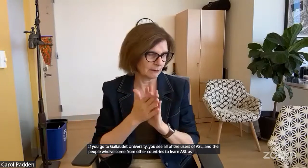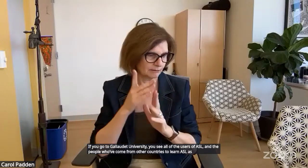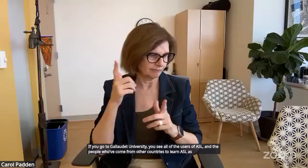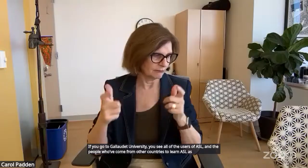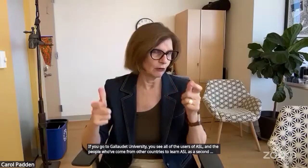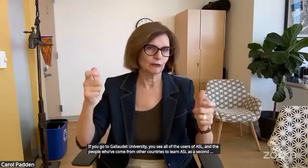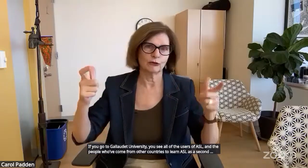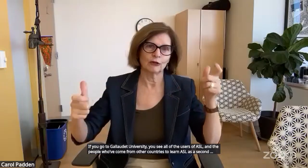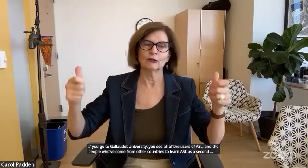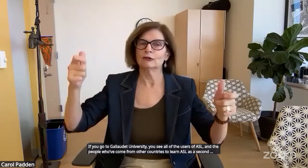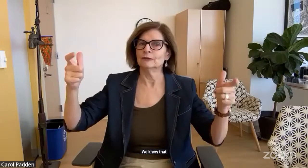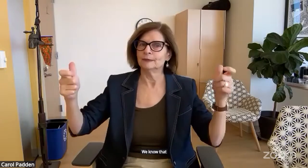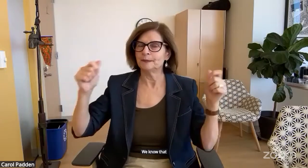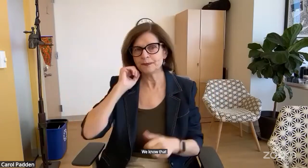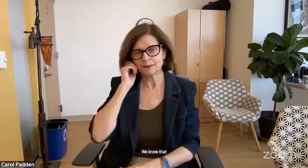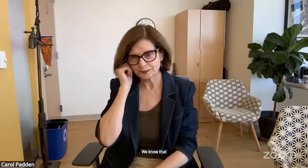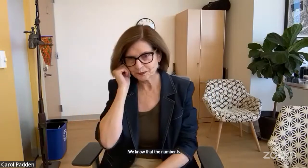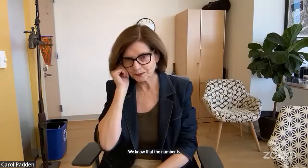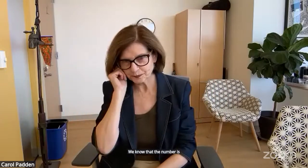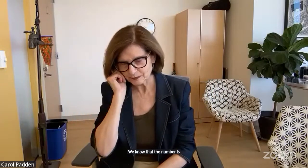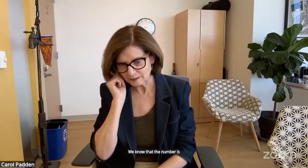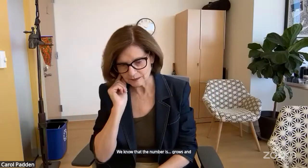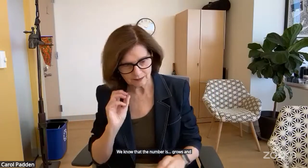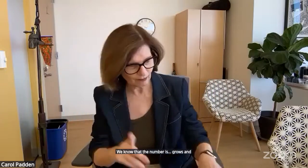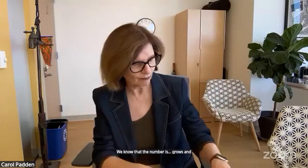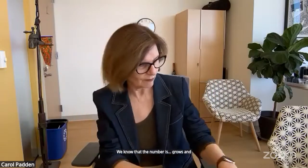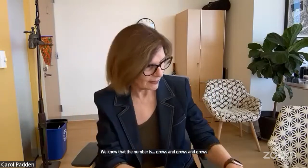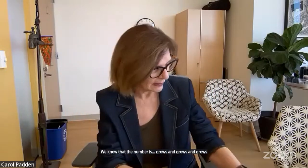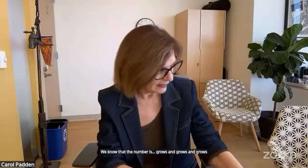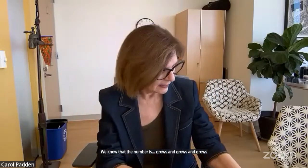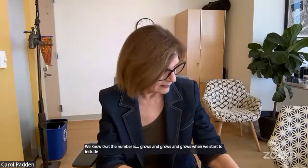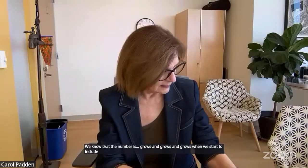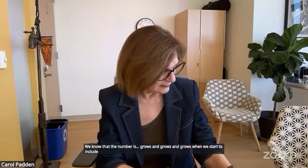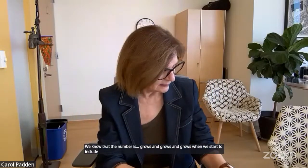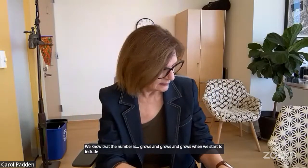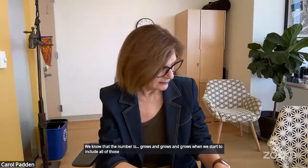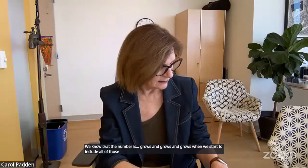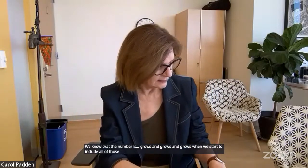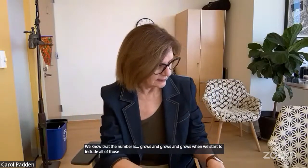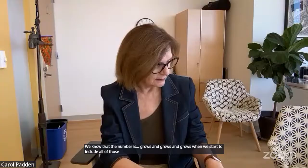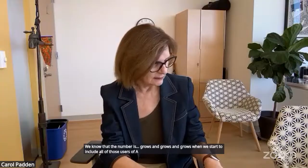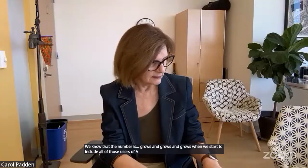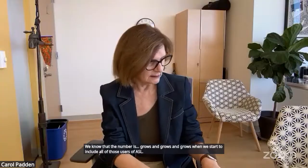language. We know that the number is grows and grows and grows when we start to include all of those users of ASL.